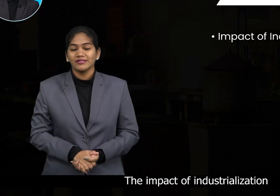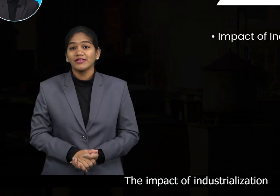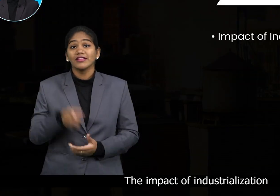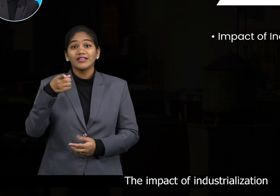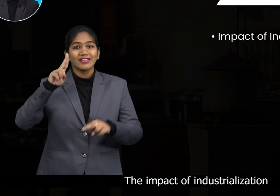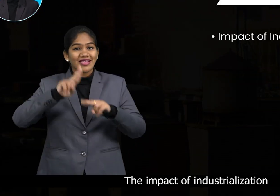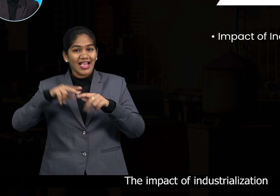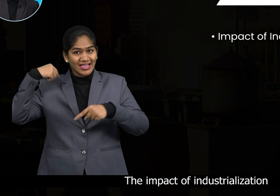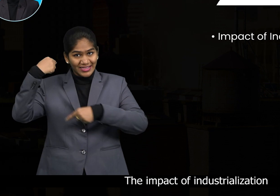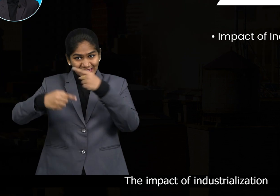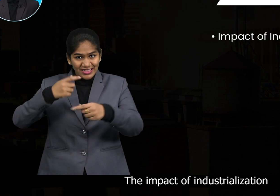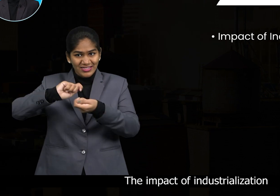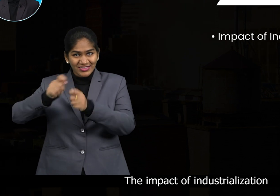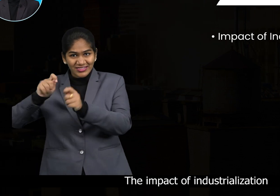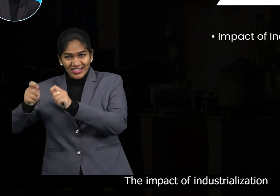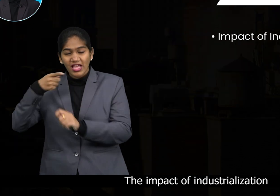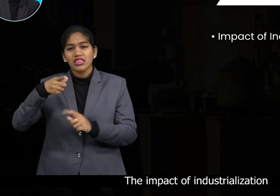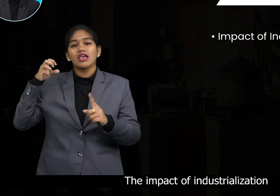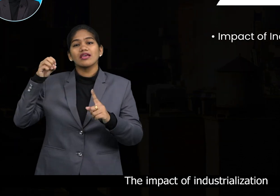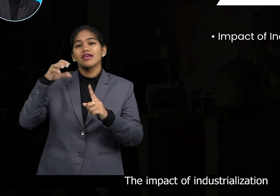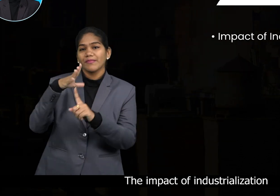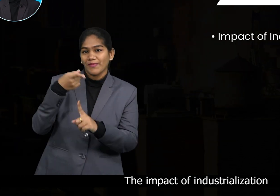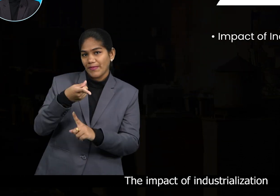the impact of industrialization,